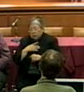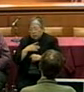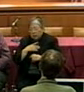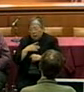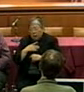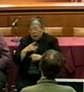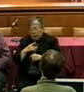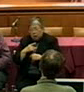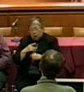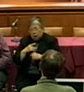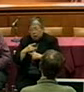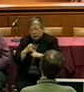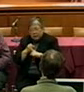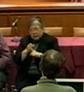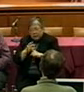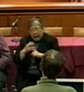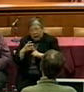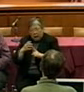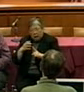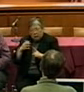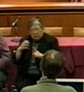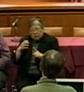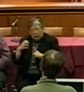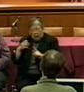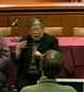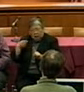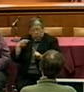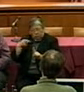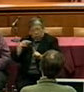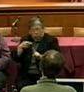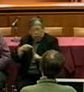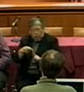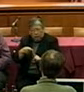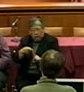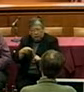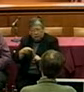point about some other things that we would recommend